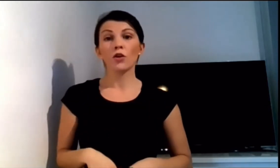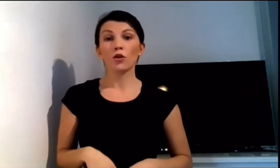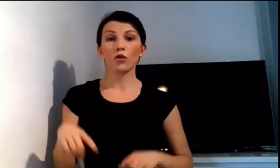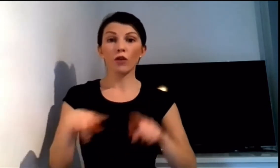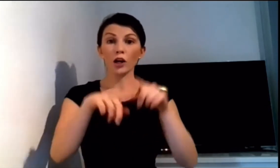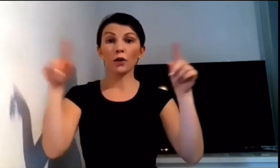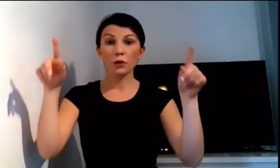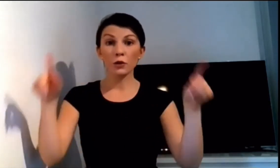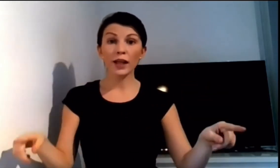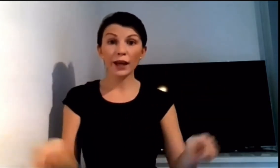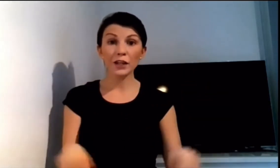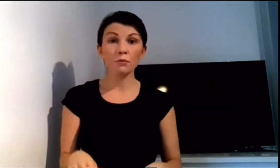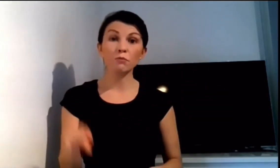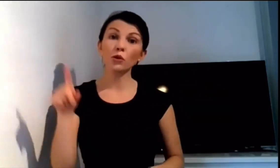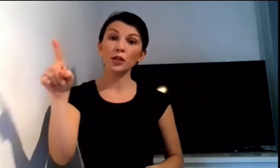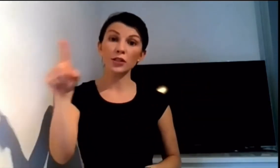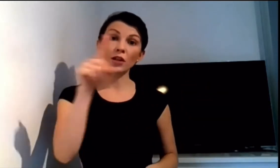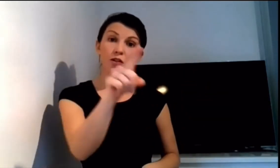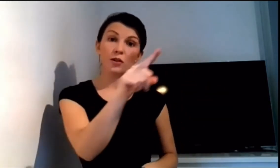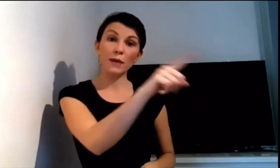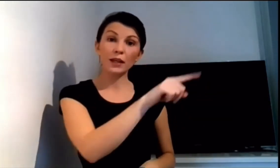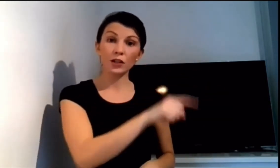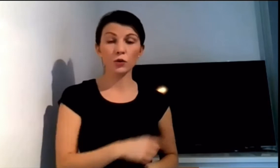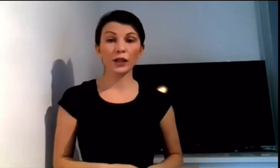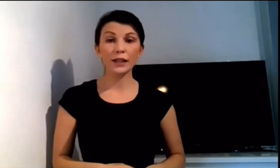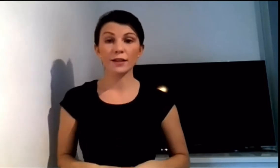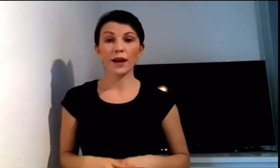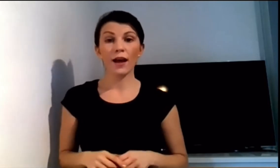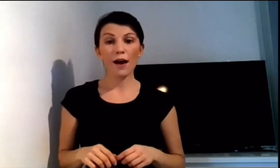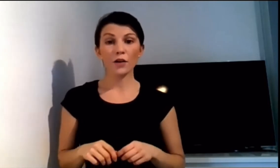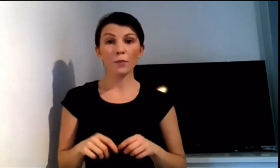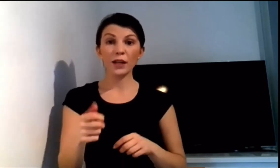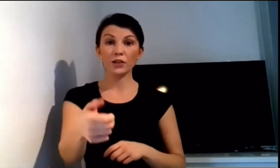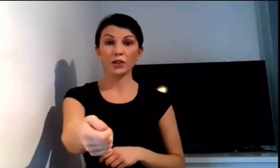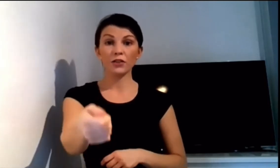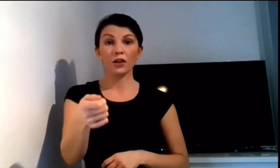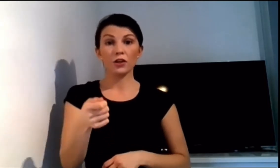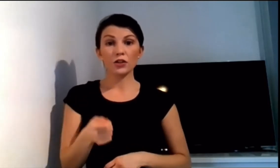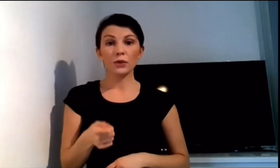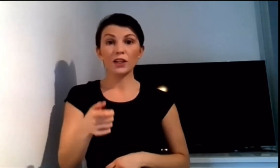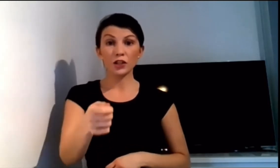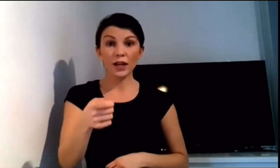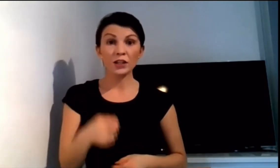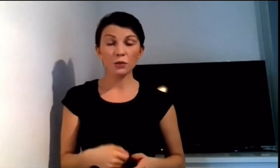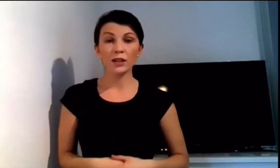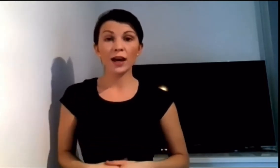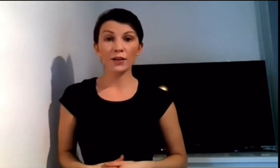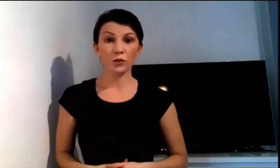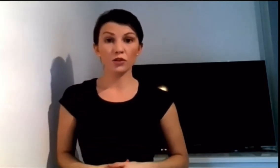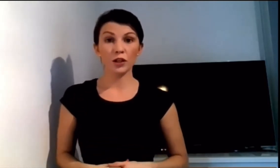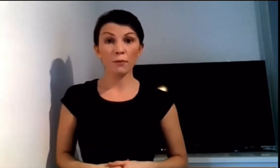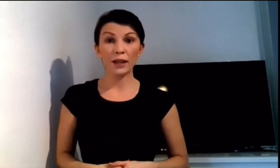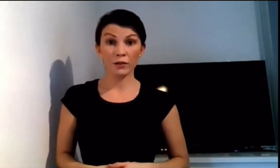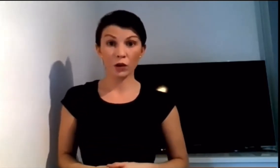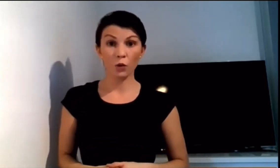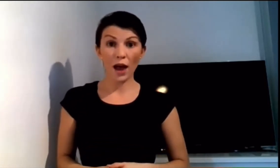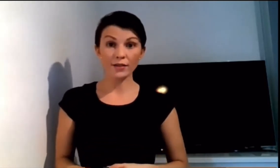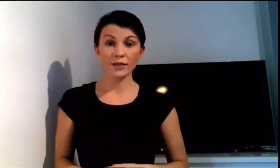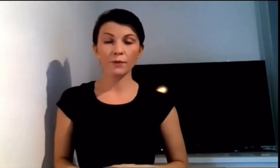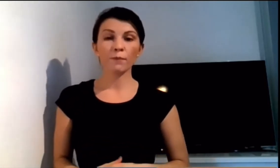our communication boards to make a choice, and our pictures to exchange with an adult to make a request. But